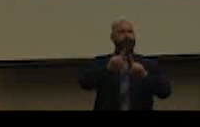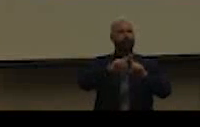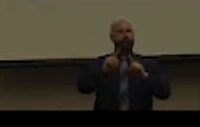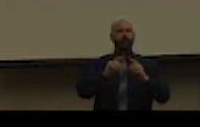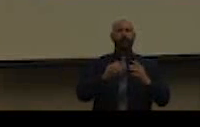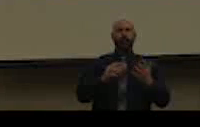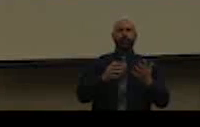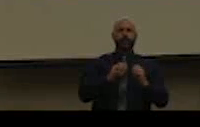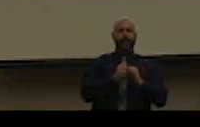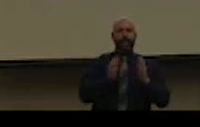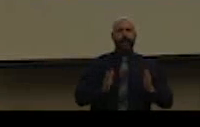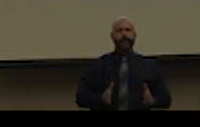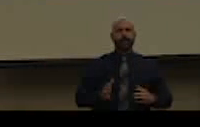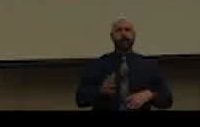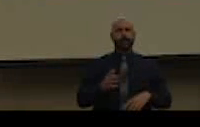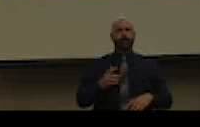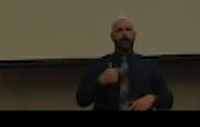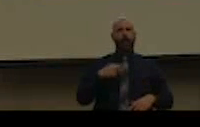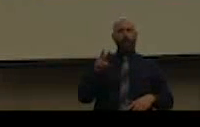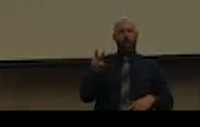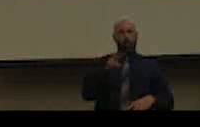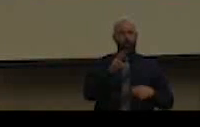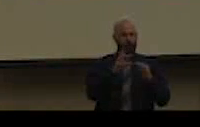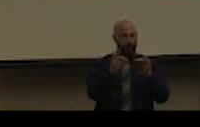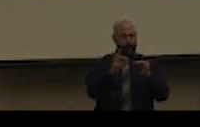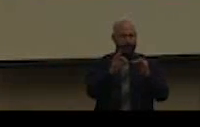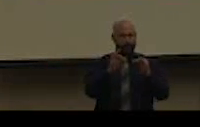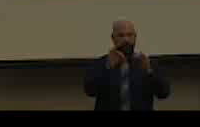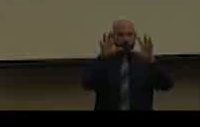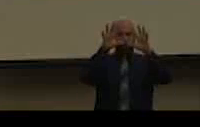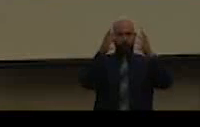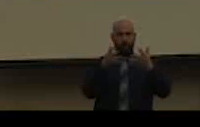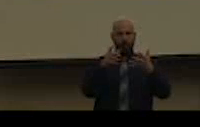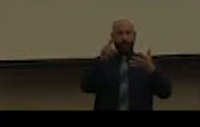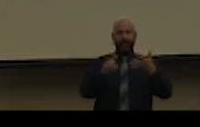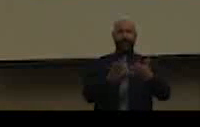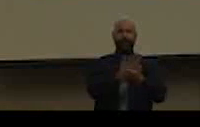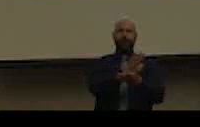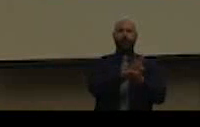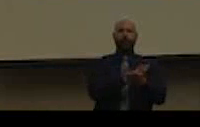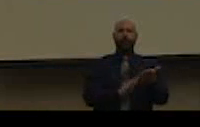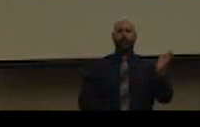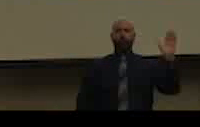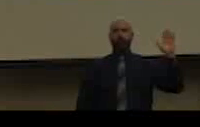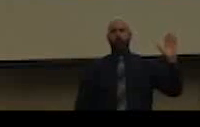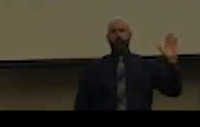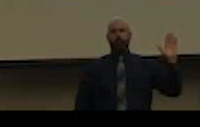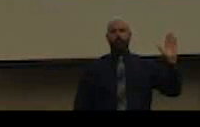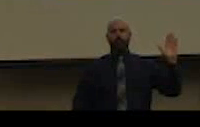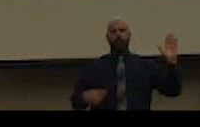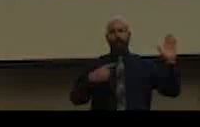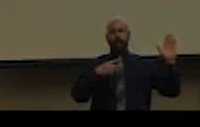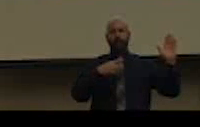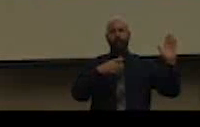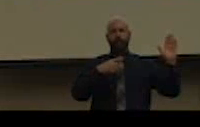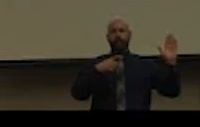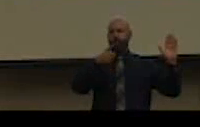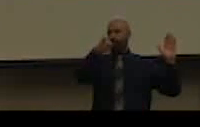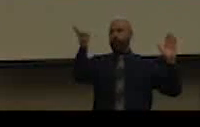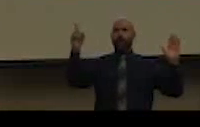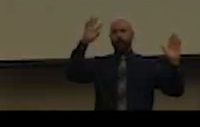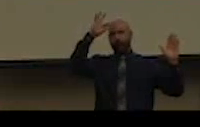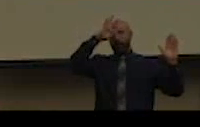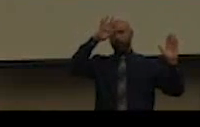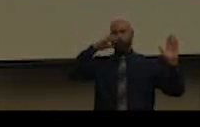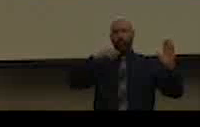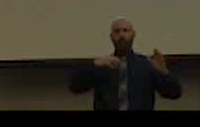piece of paper that goes before that, like primer. Like, they don't even know we're now called Early Learning Center. They still call us Daycare Center, and they